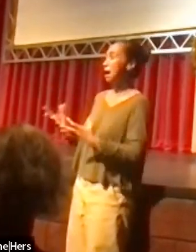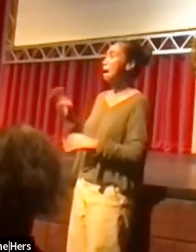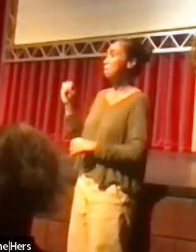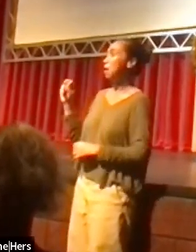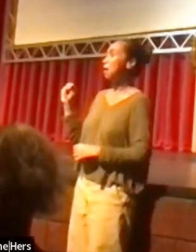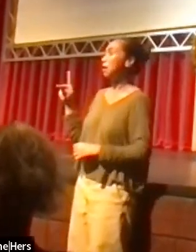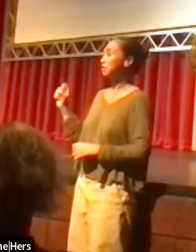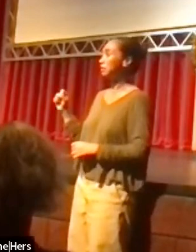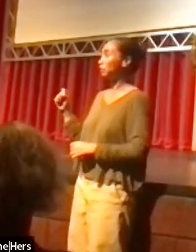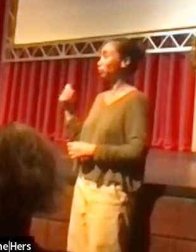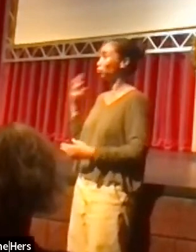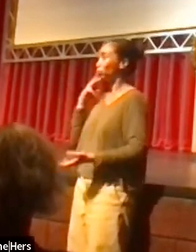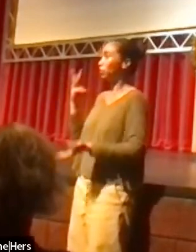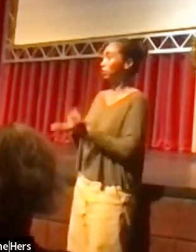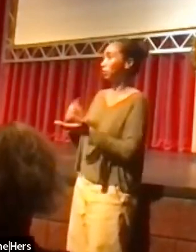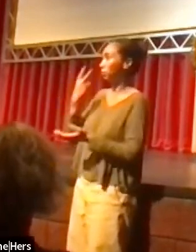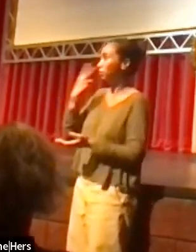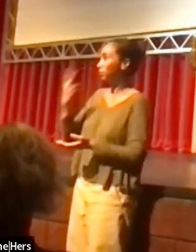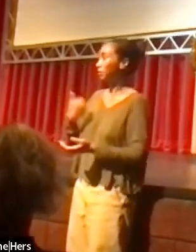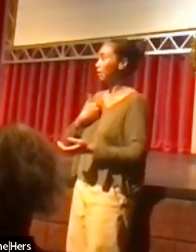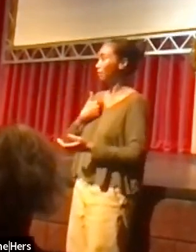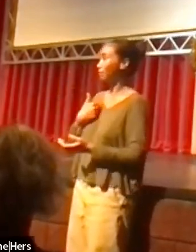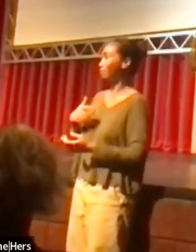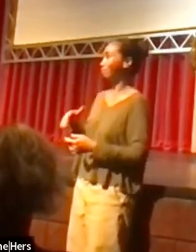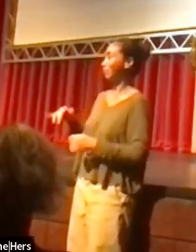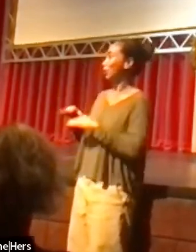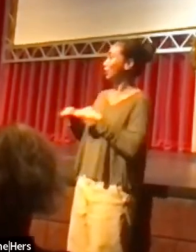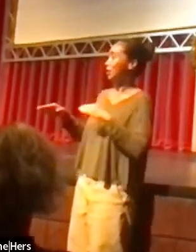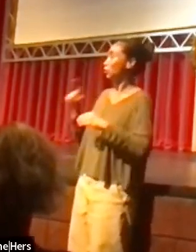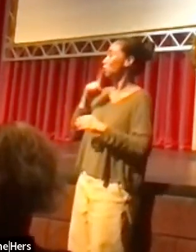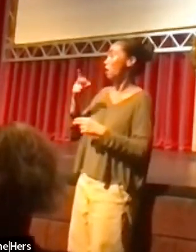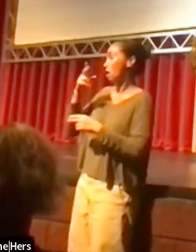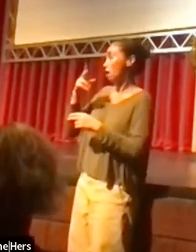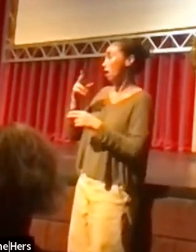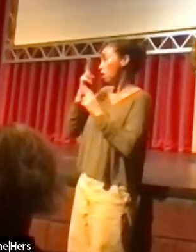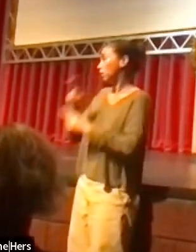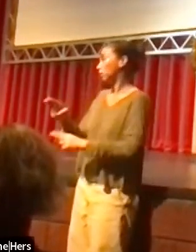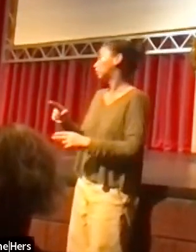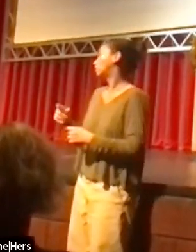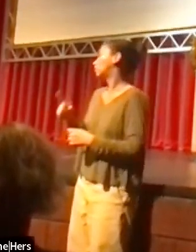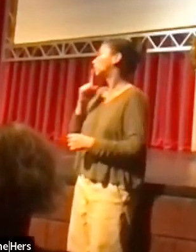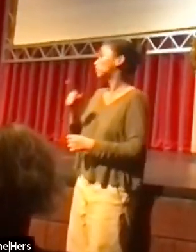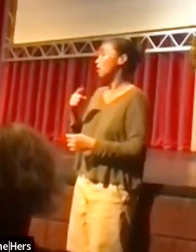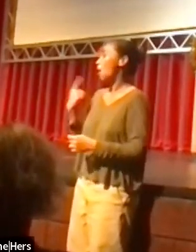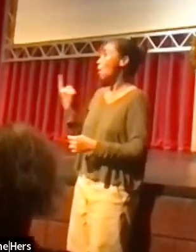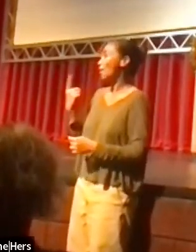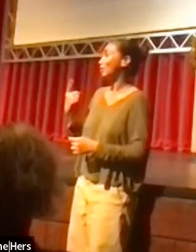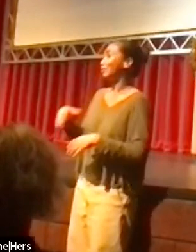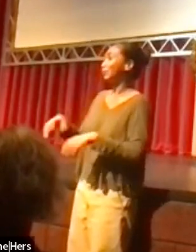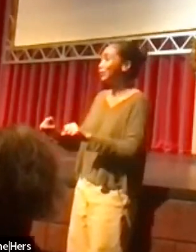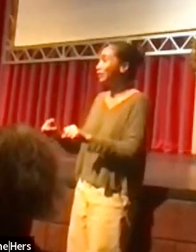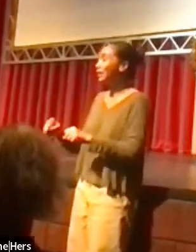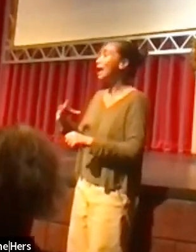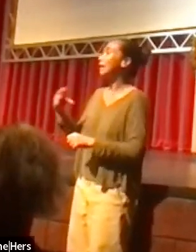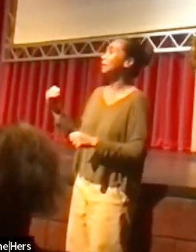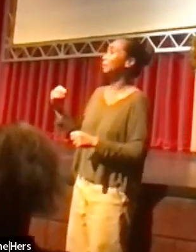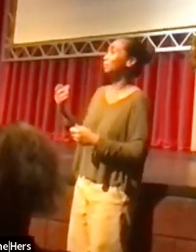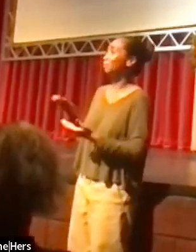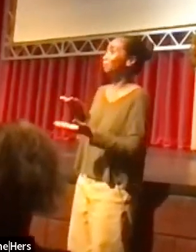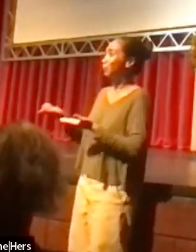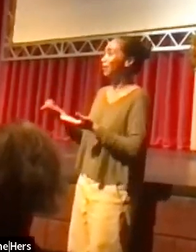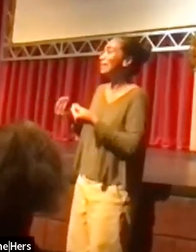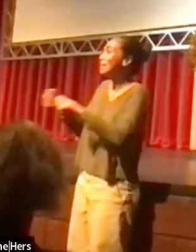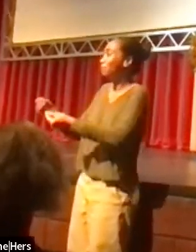witnessing themselves and their kōrero on stage is such an honour, as it always is, hosting and